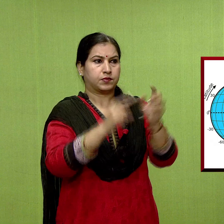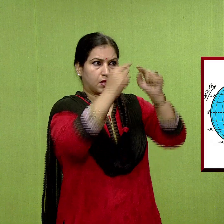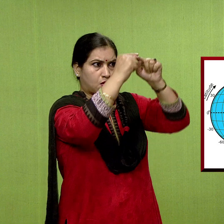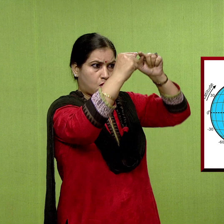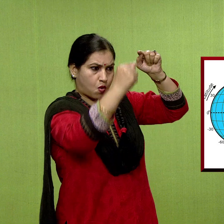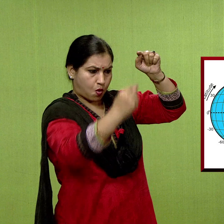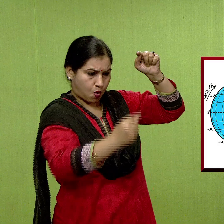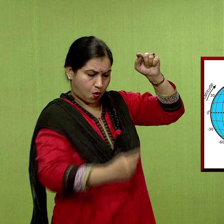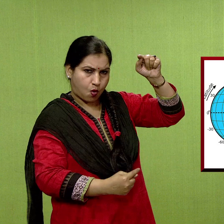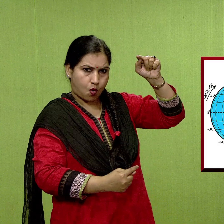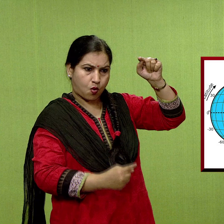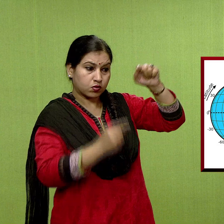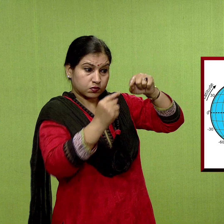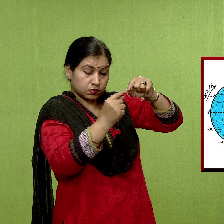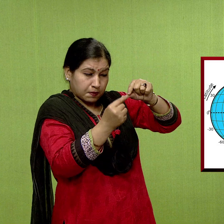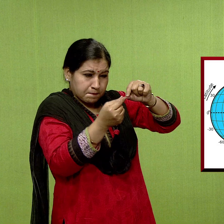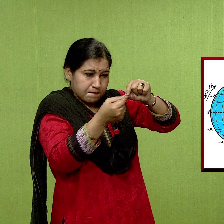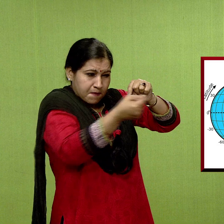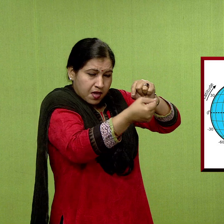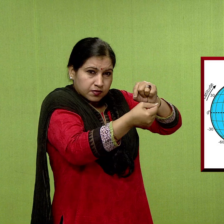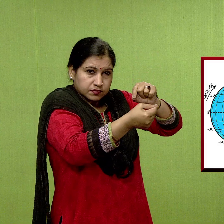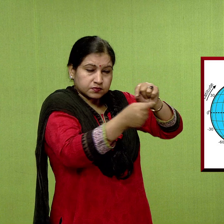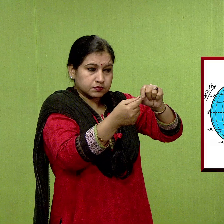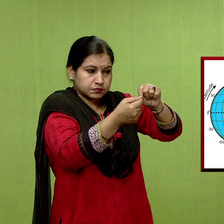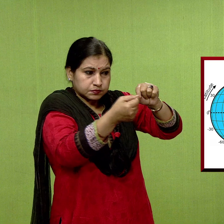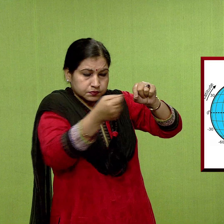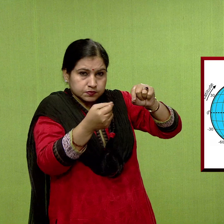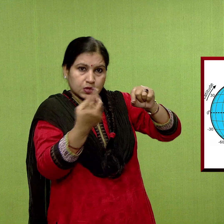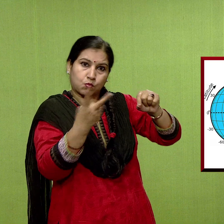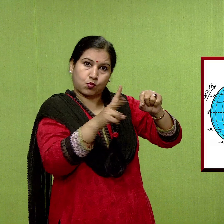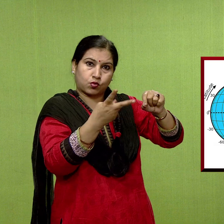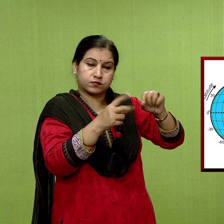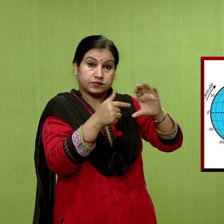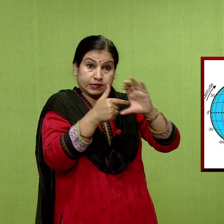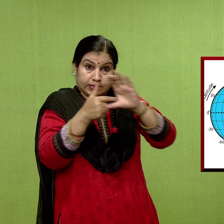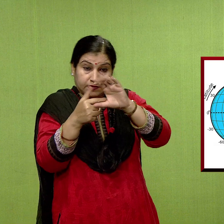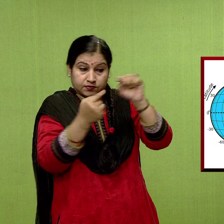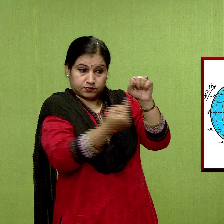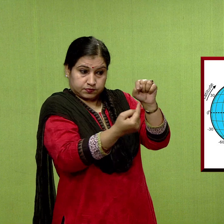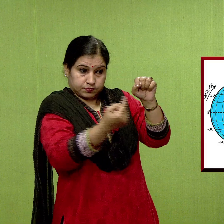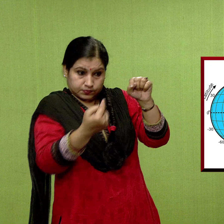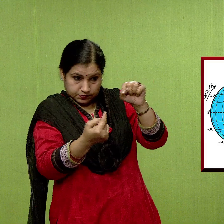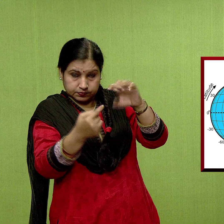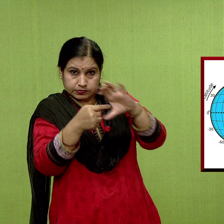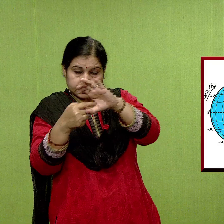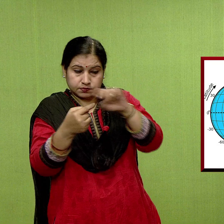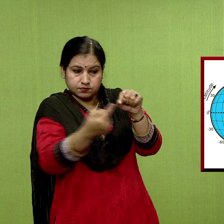The nearest longitude in the east to it will be 5 degree east